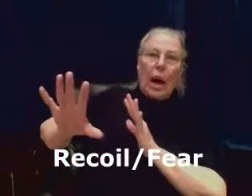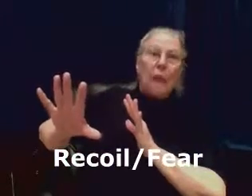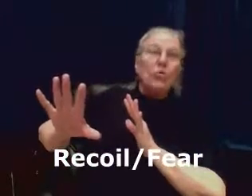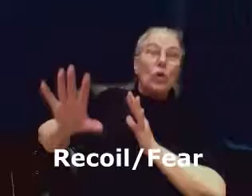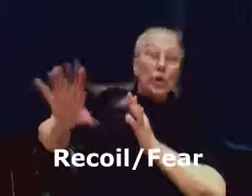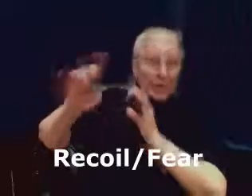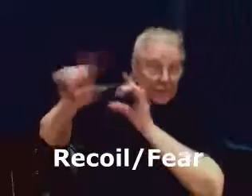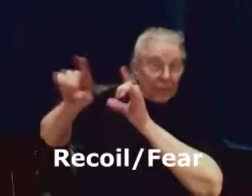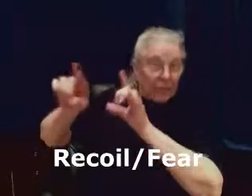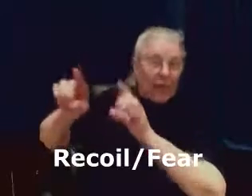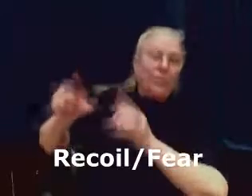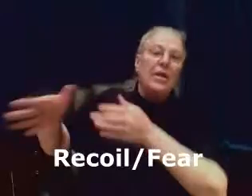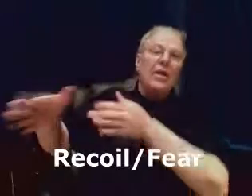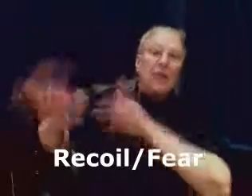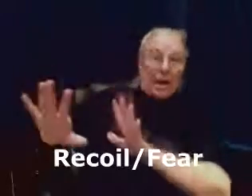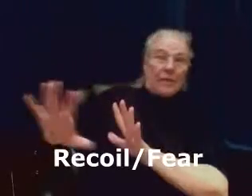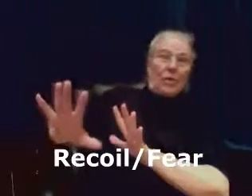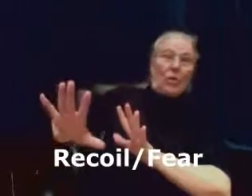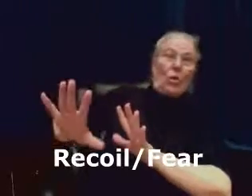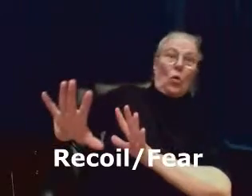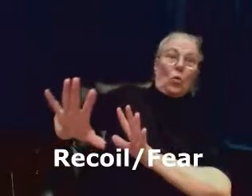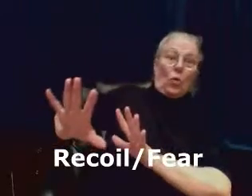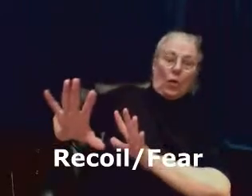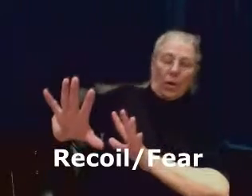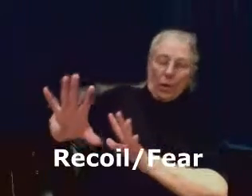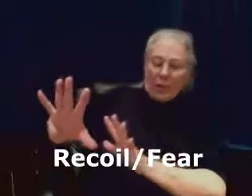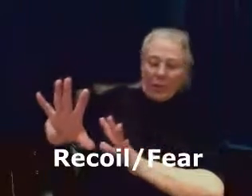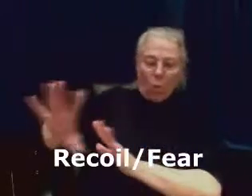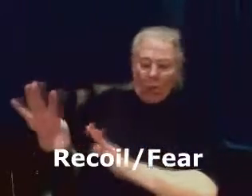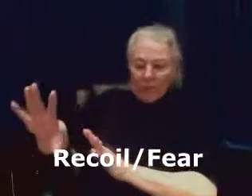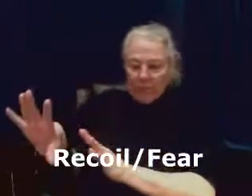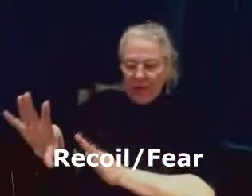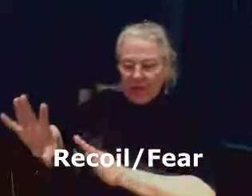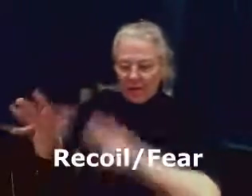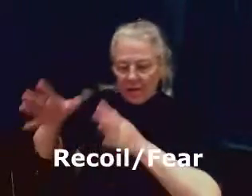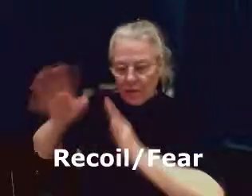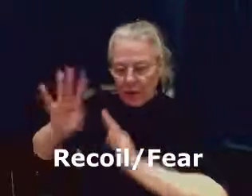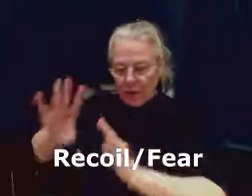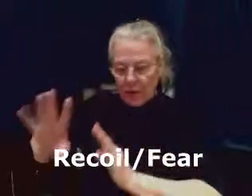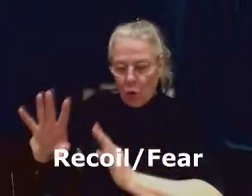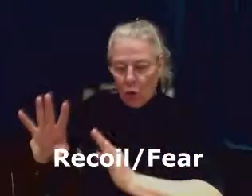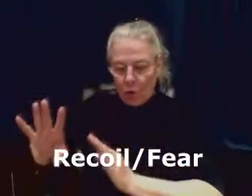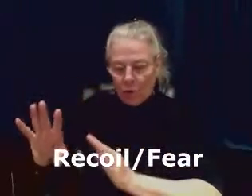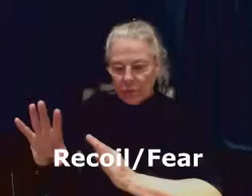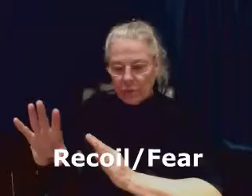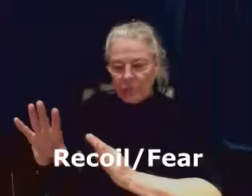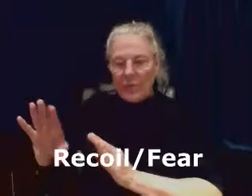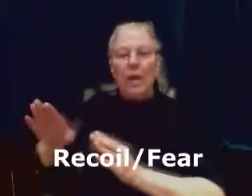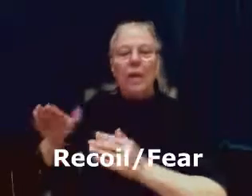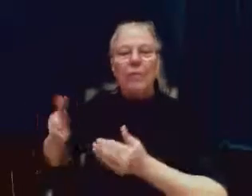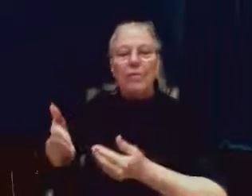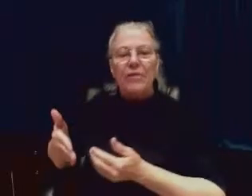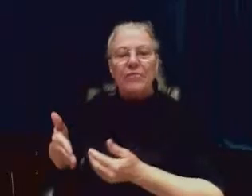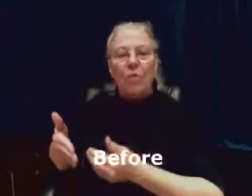I'm looking at something out there, and it's like, oh, I want to be away from that. Recoiled.